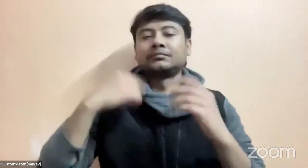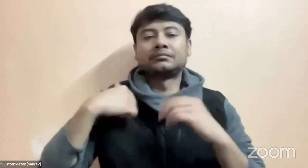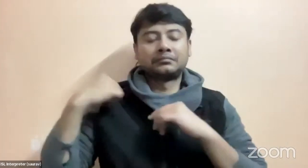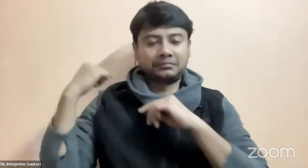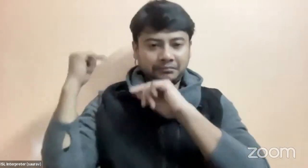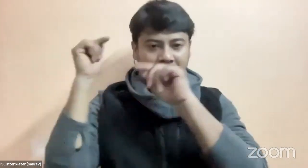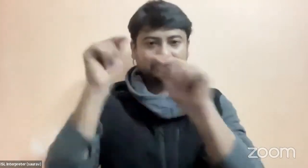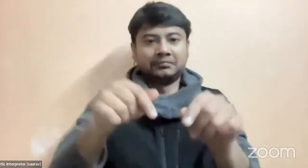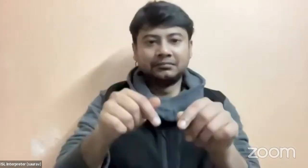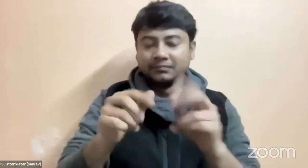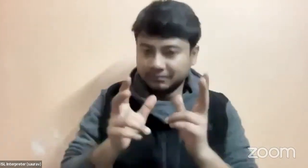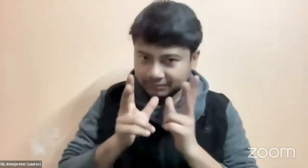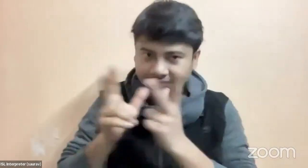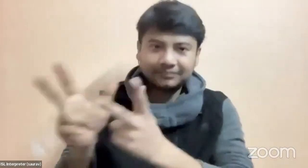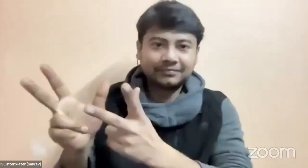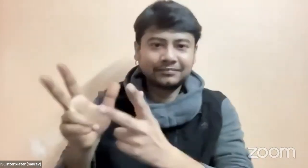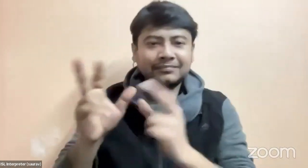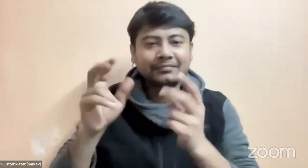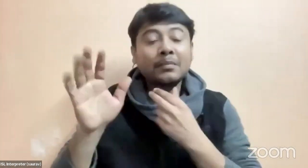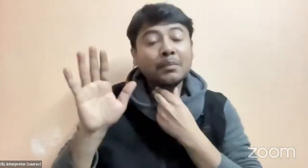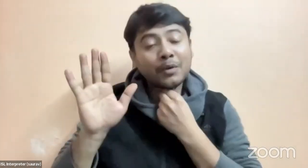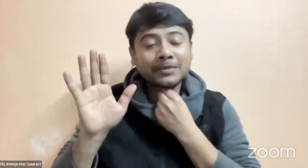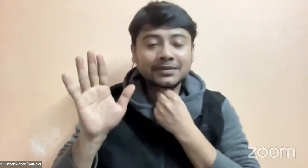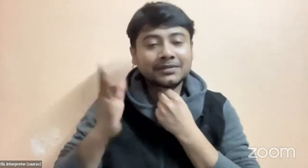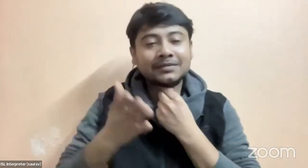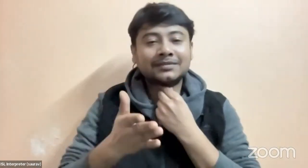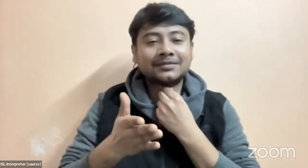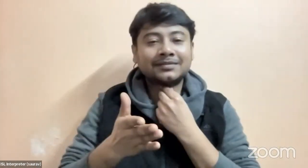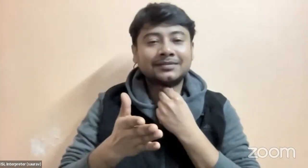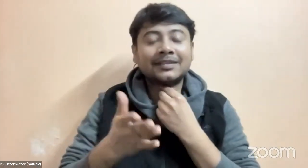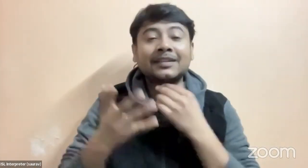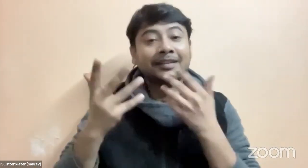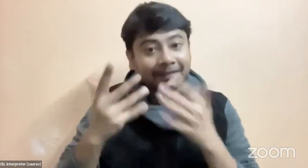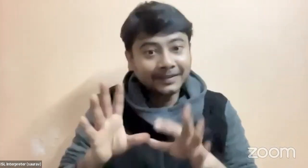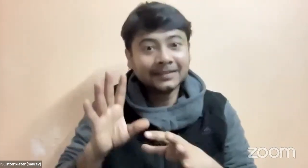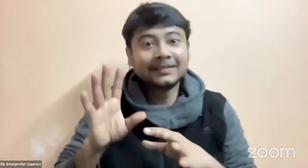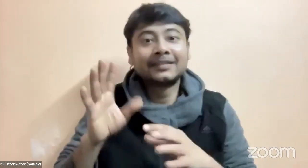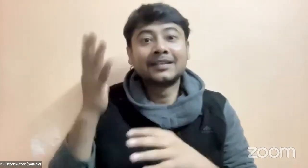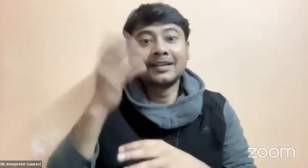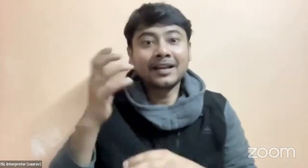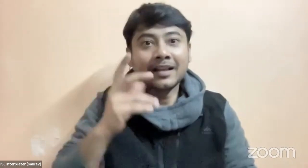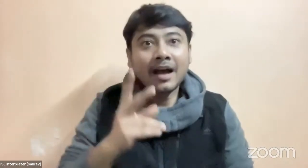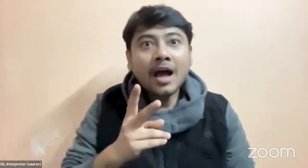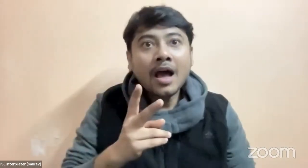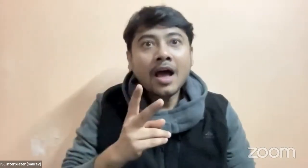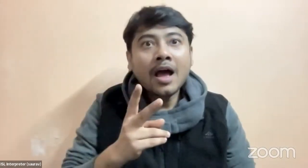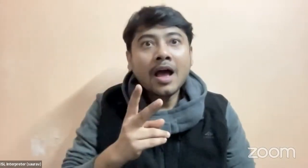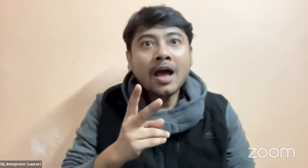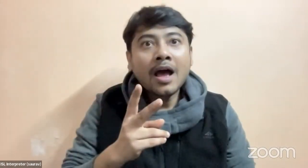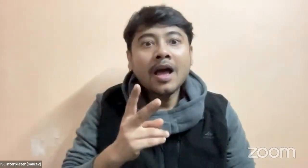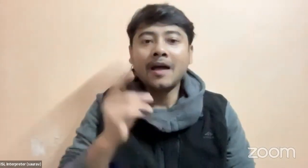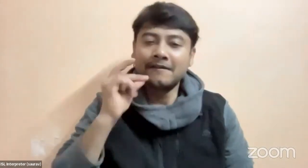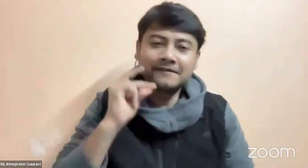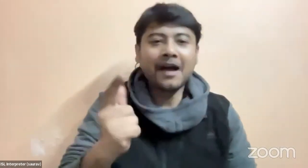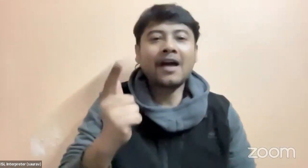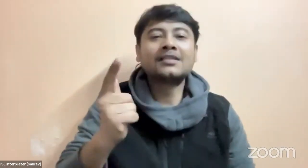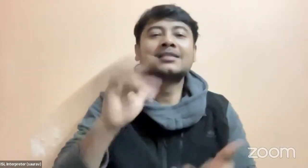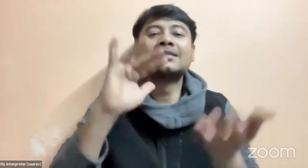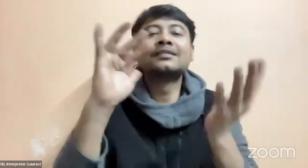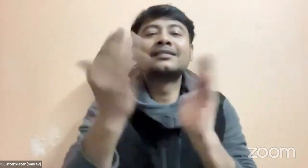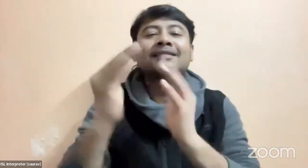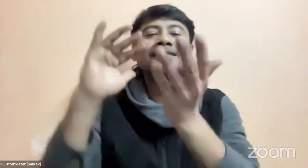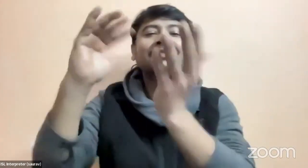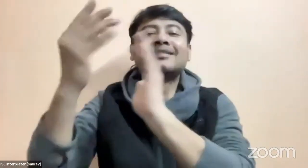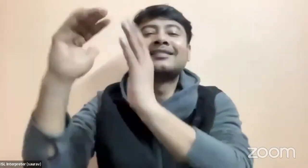Then Narad Muni, he goes to all different lokas. And he starts inviting different